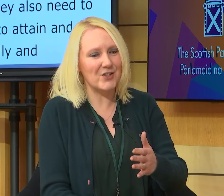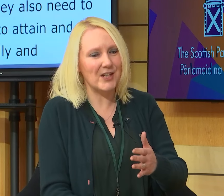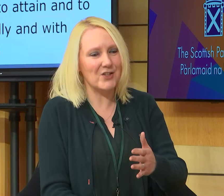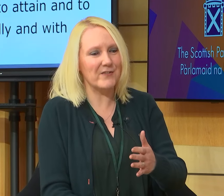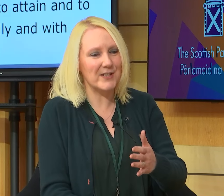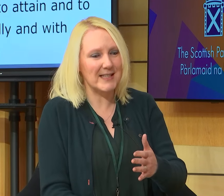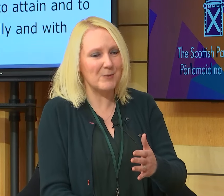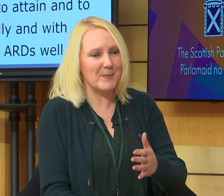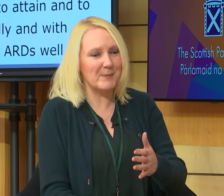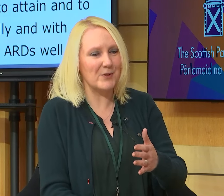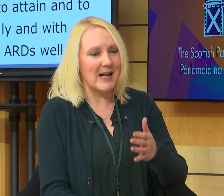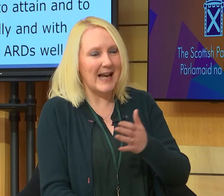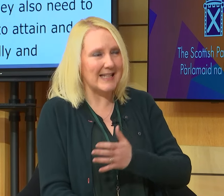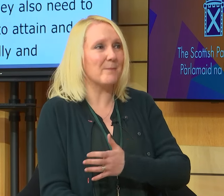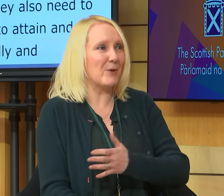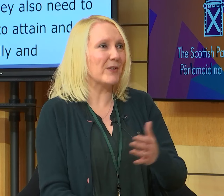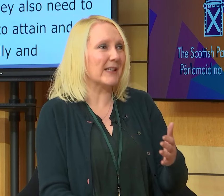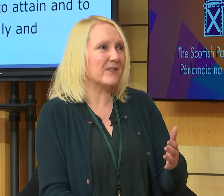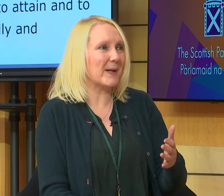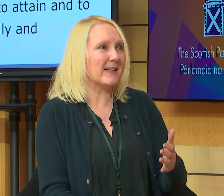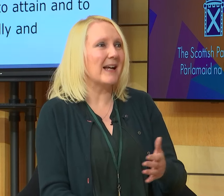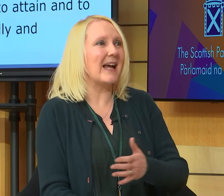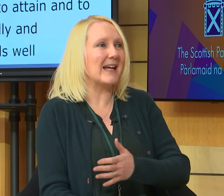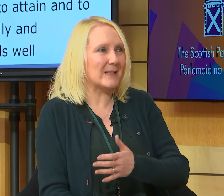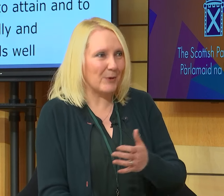that education for disabled people is about the